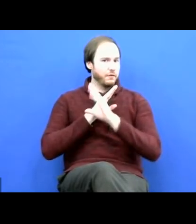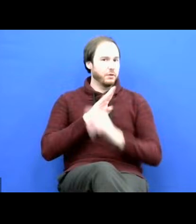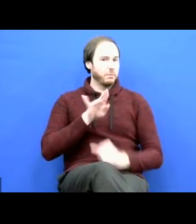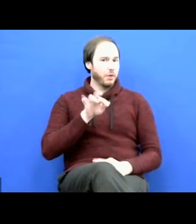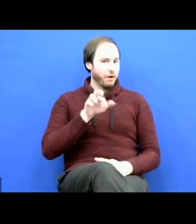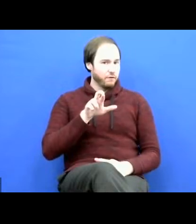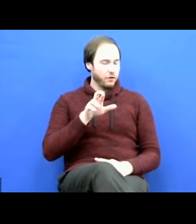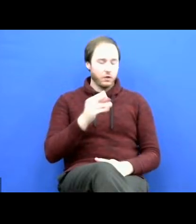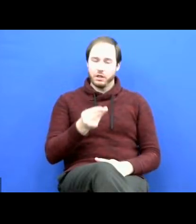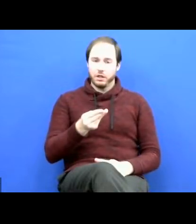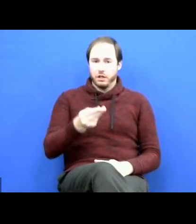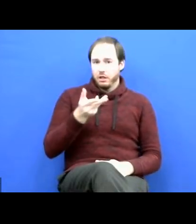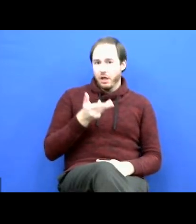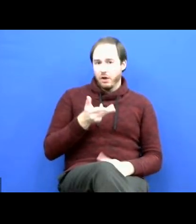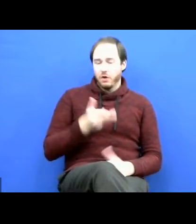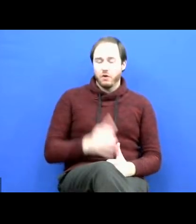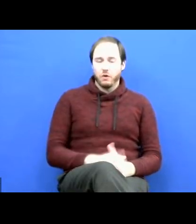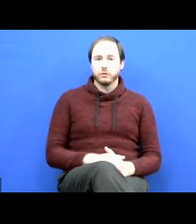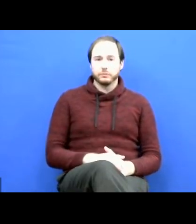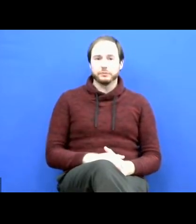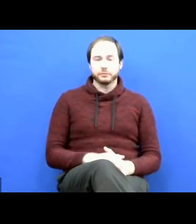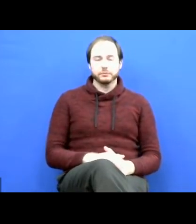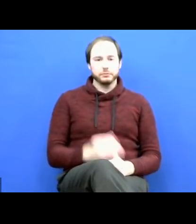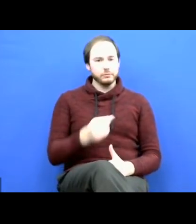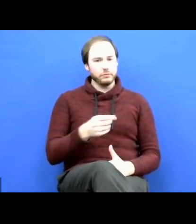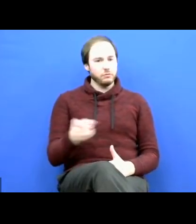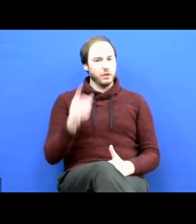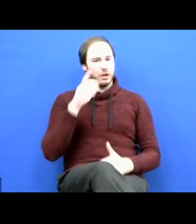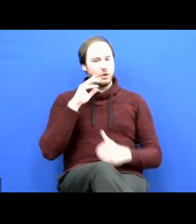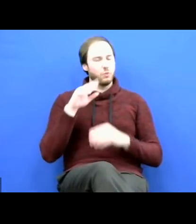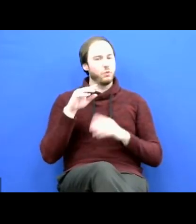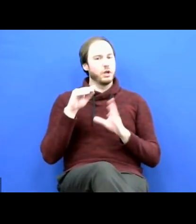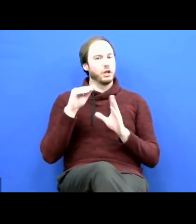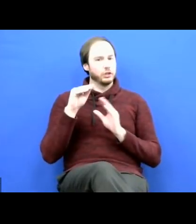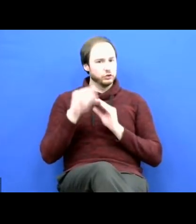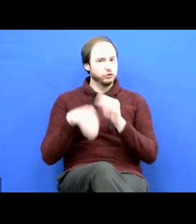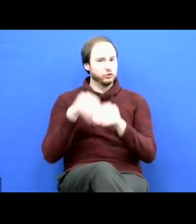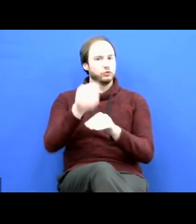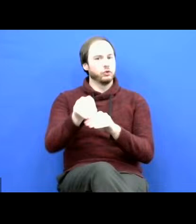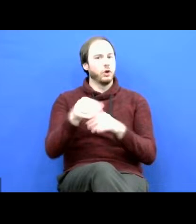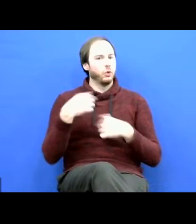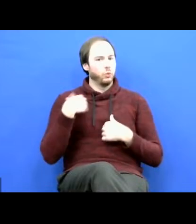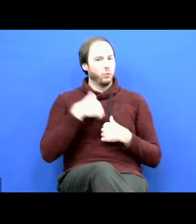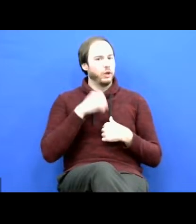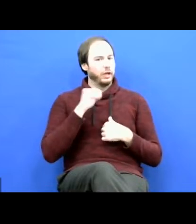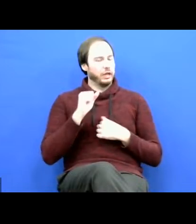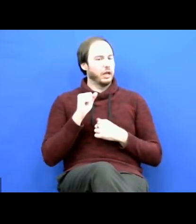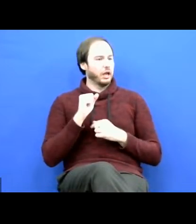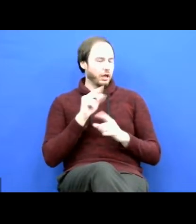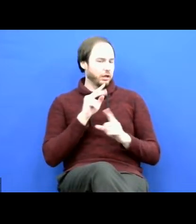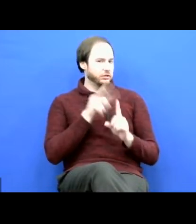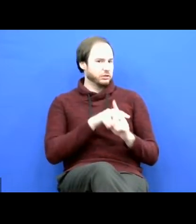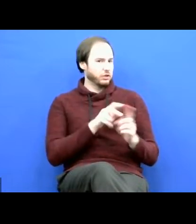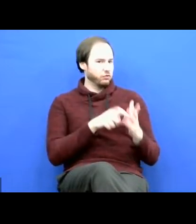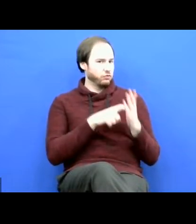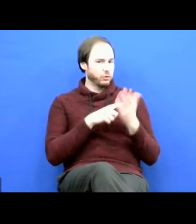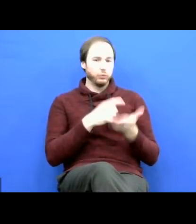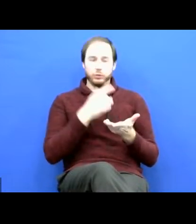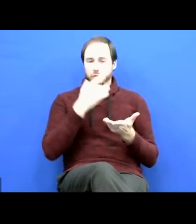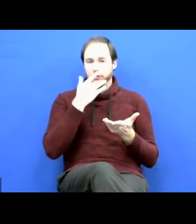let us know. Because again, those are examples of conditions we can put on there that, you know, like if you prefer it to